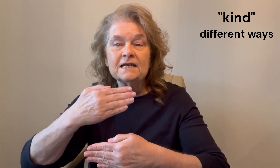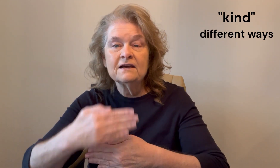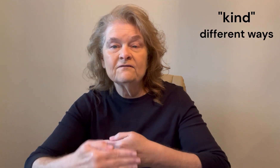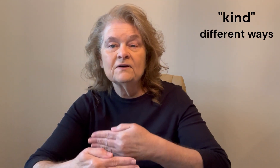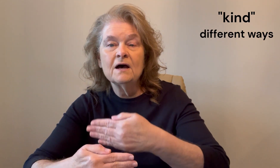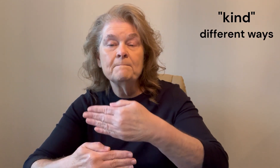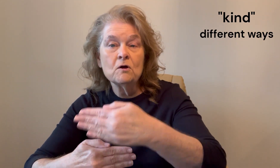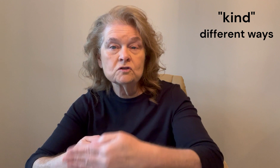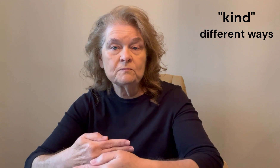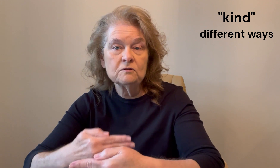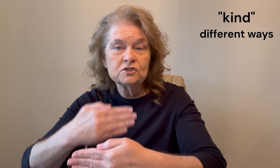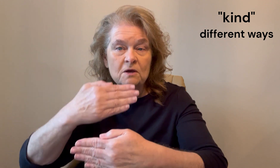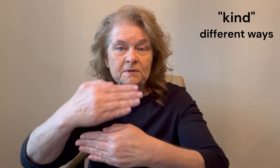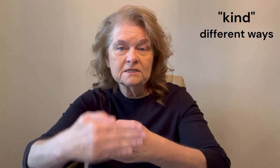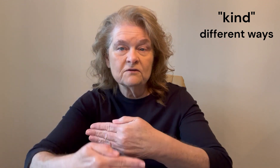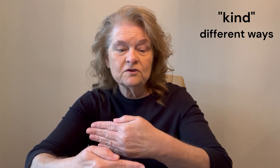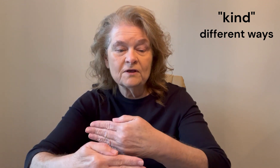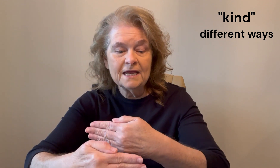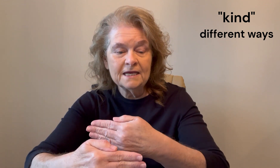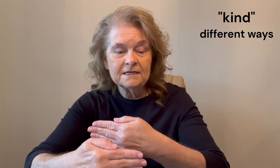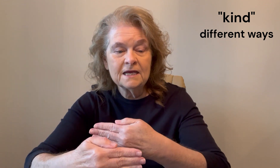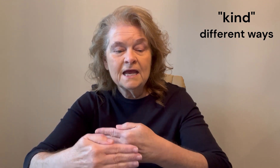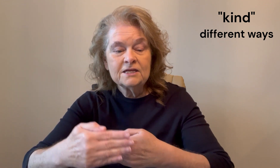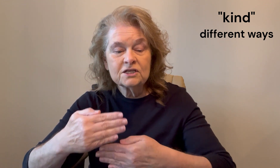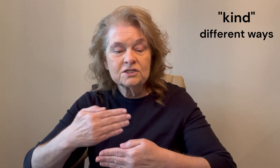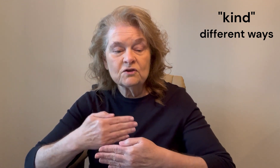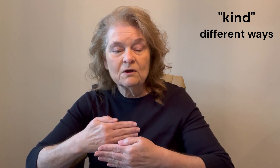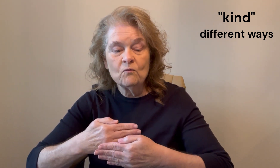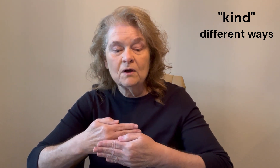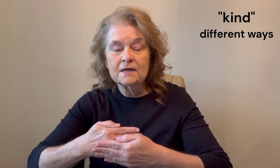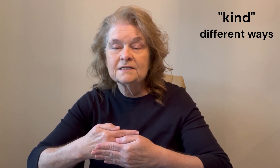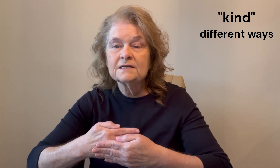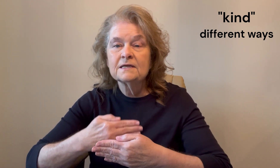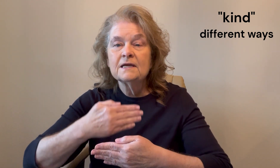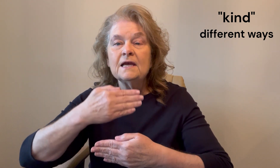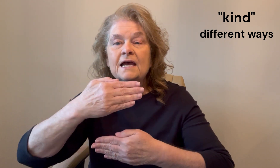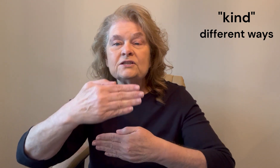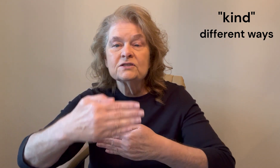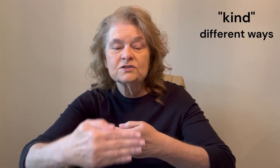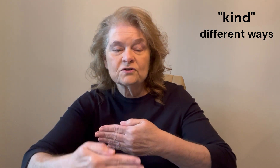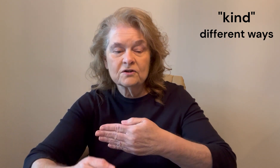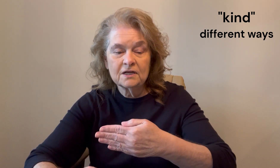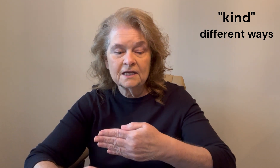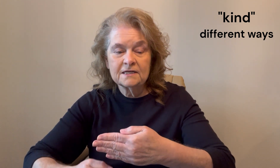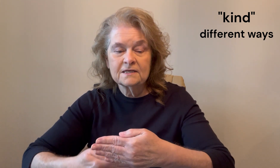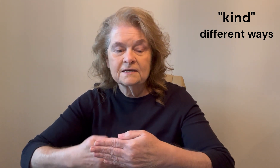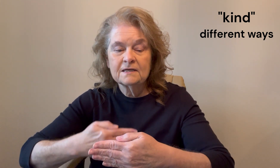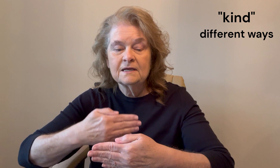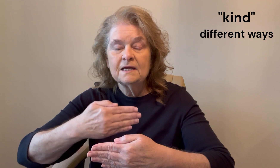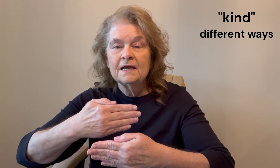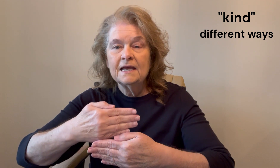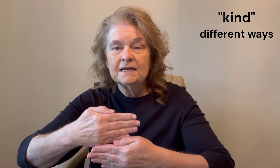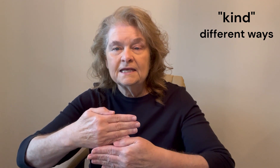of multiple jumpings over your hand, just do it once and just circle it and